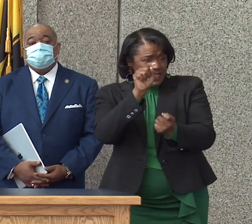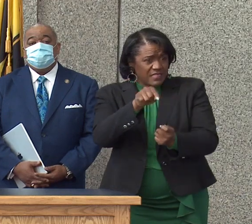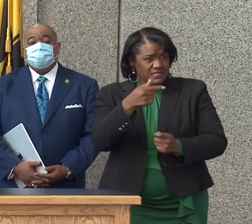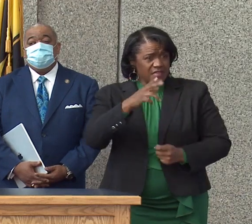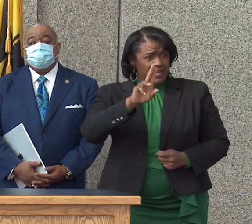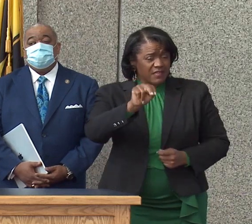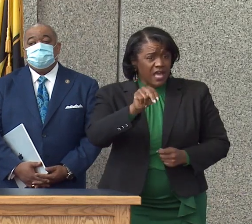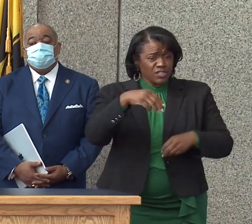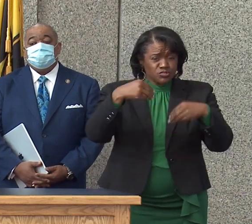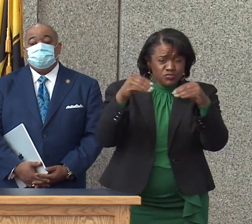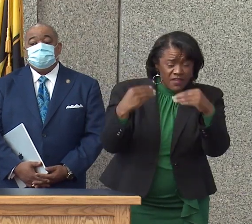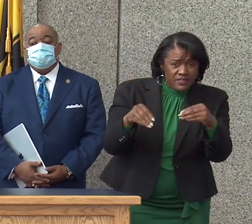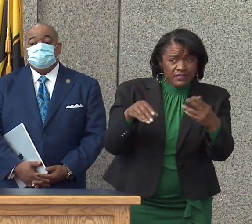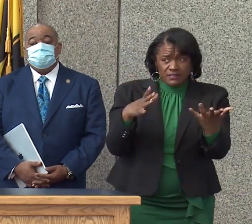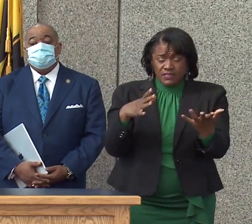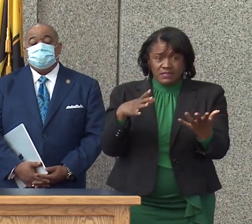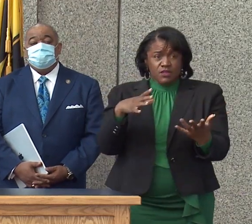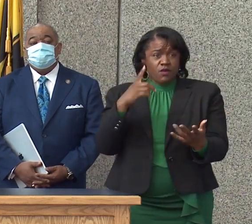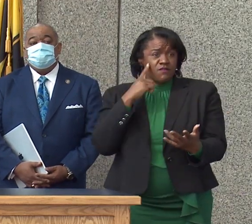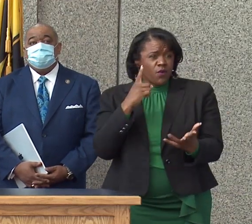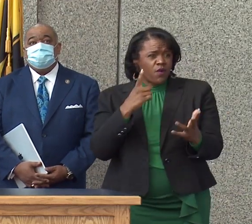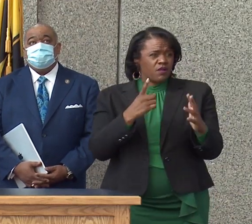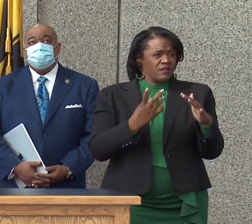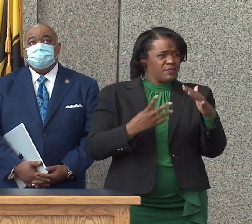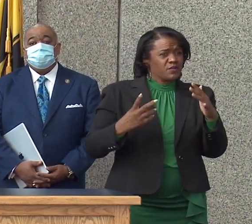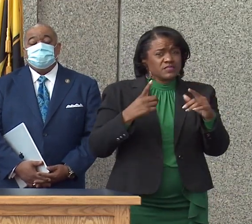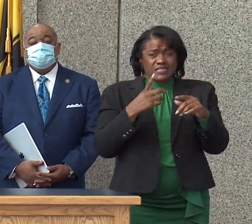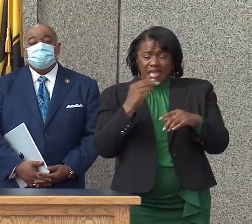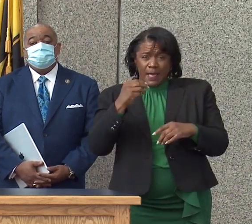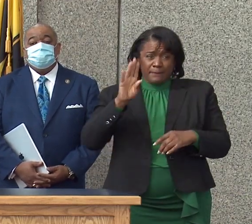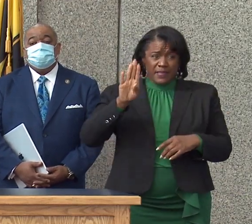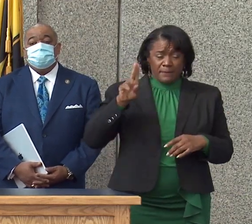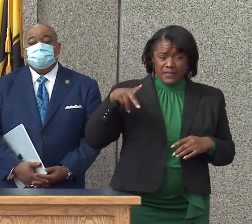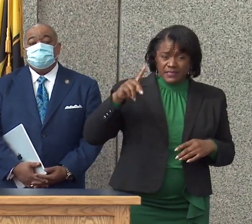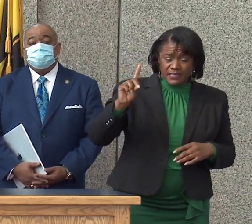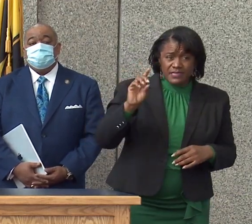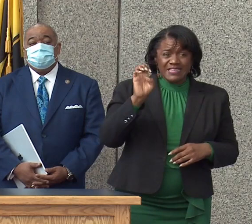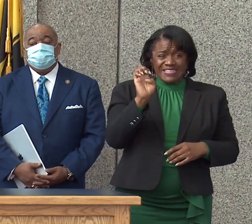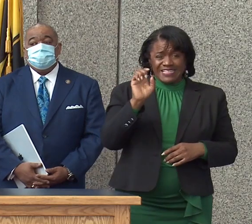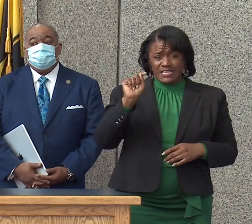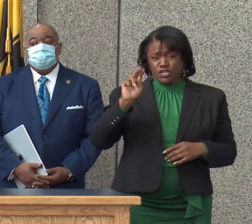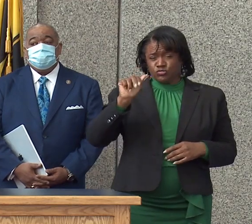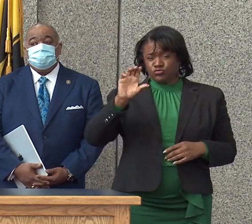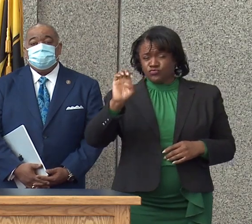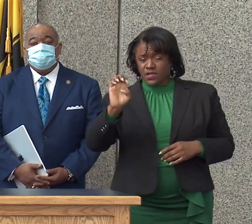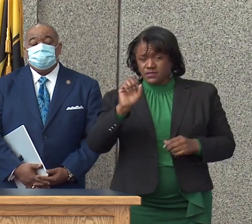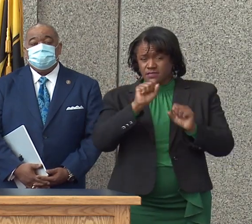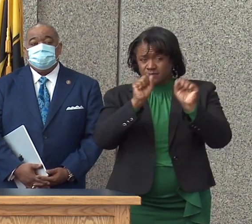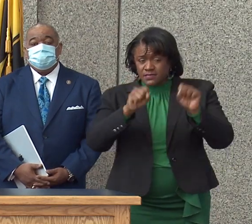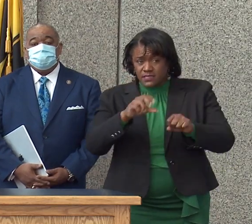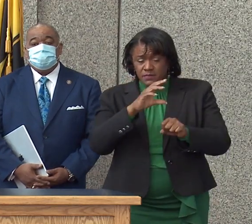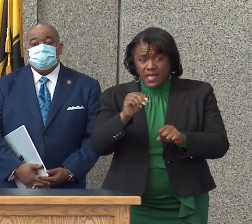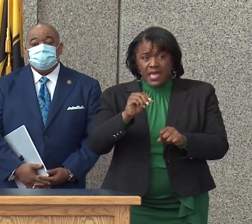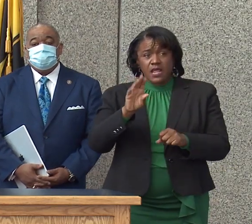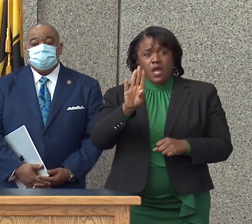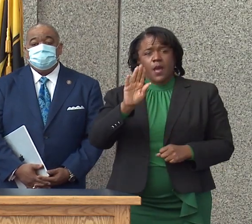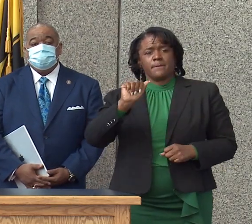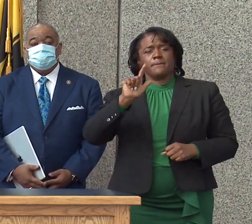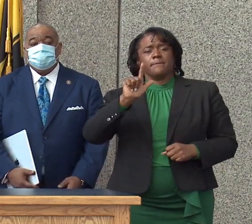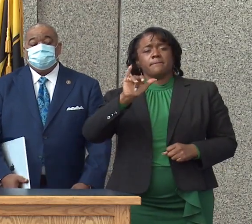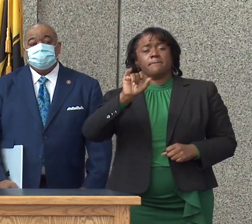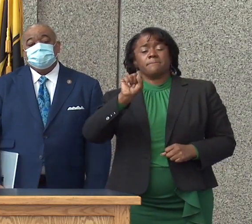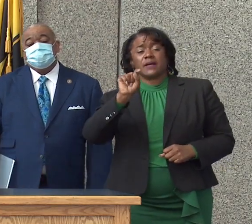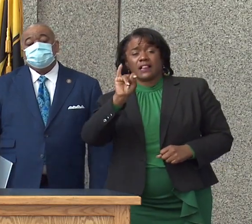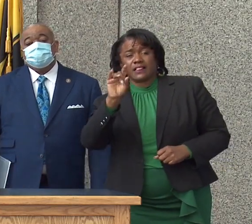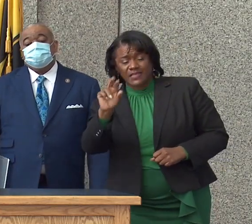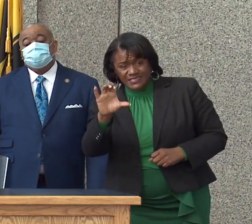gun trafficking intelligence portal integrates data from BPD's e-trace system and data from ballistic evidence with our